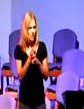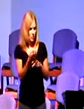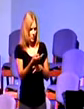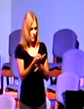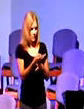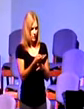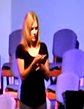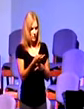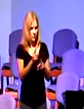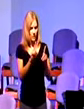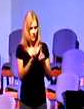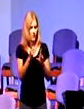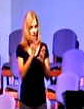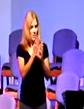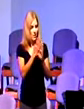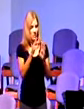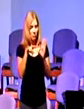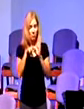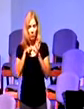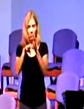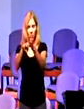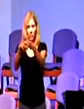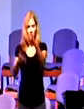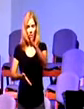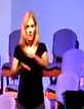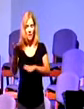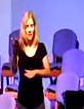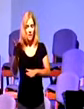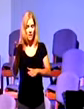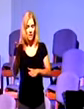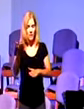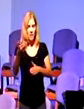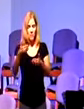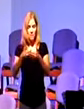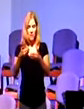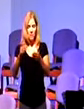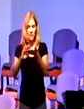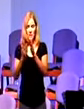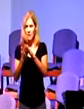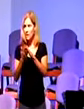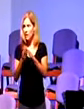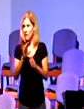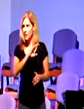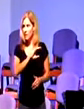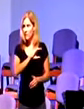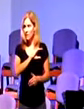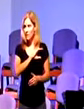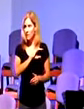by the hand, we got on the bus, and we left. And then the bus dropped us off at a nearby city. The